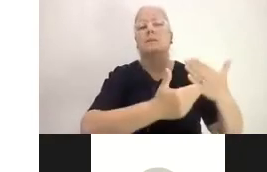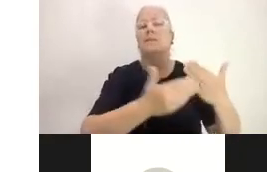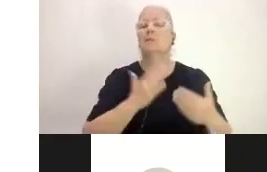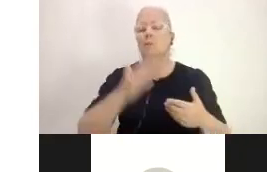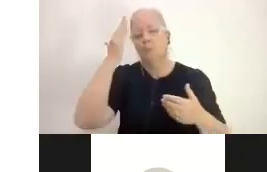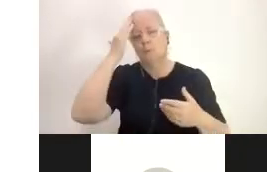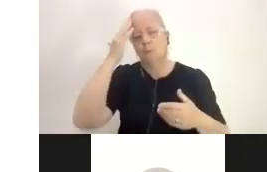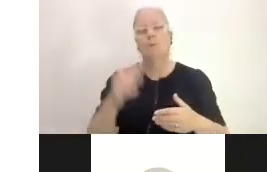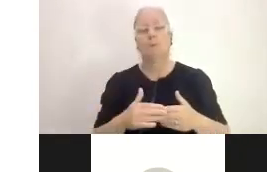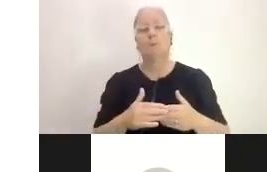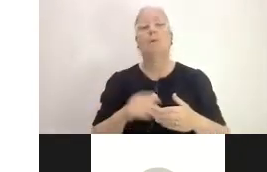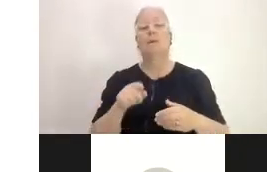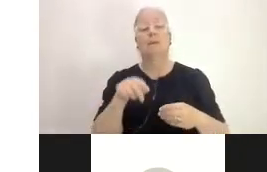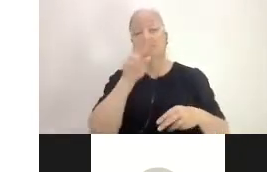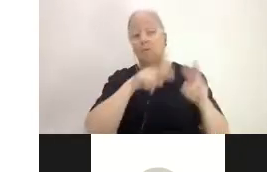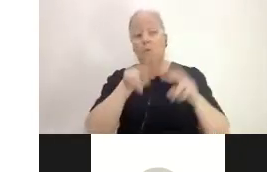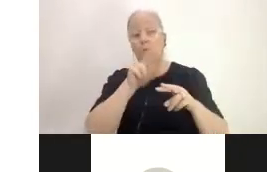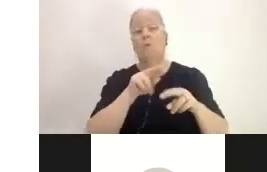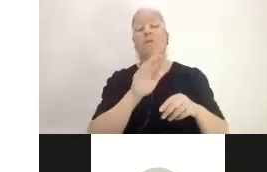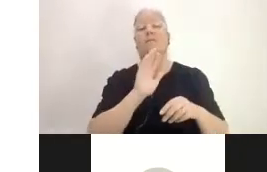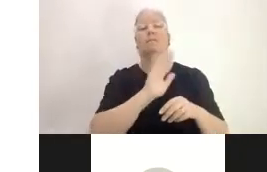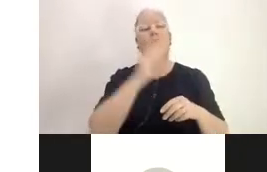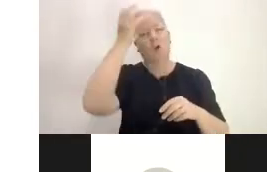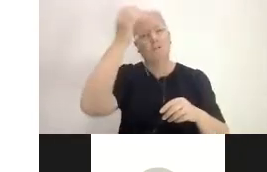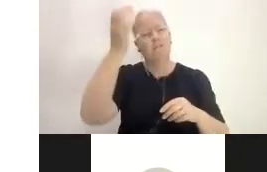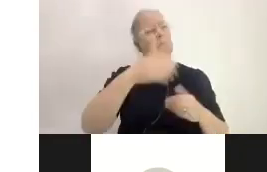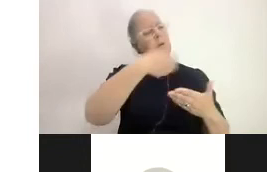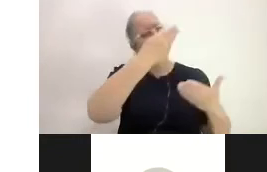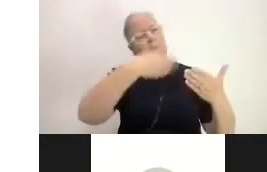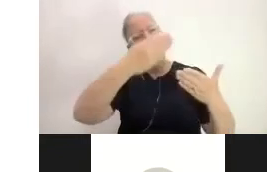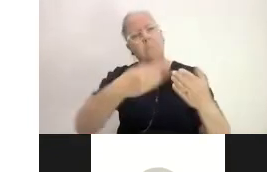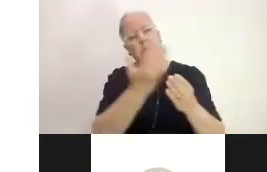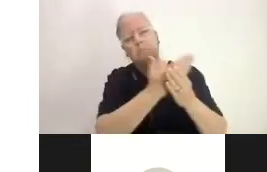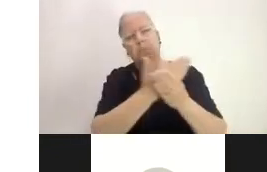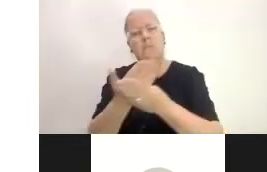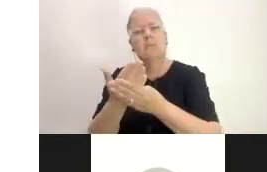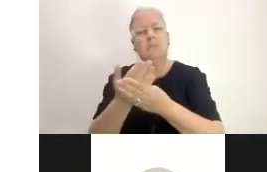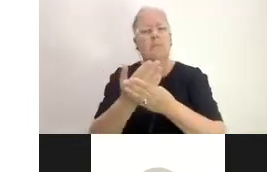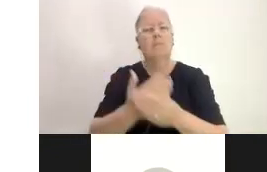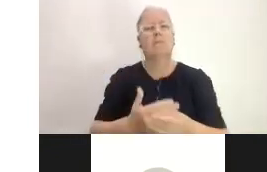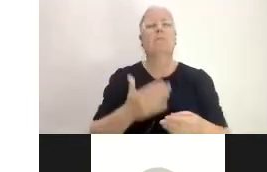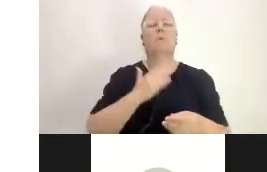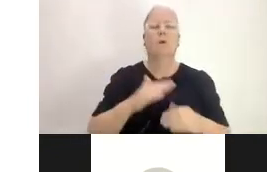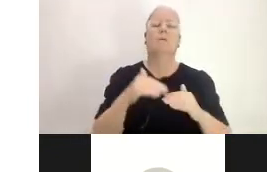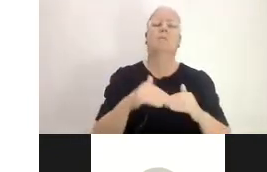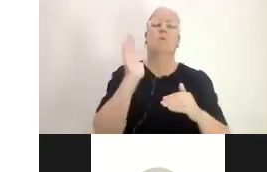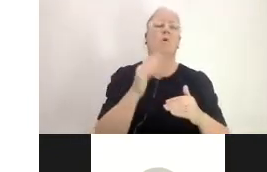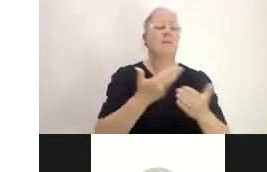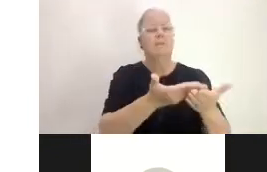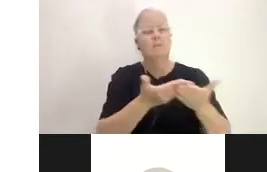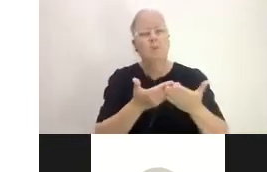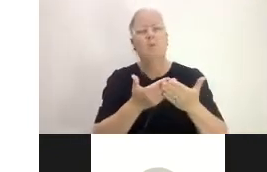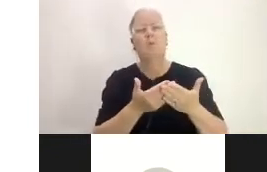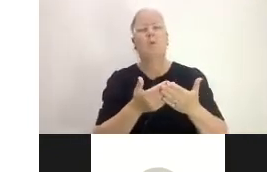of review of the government reports, documents. So we need more support to provide the guidance and